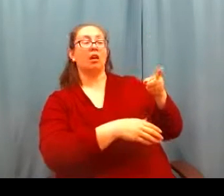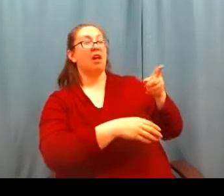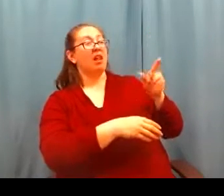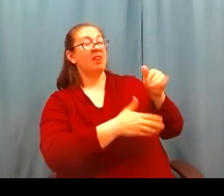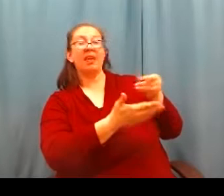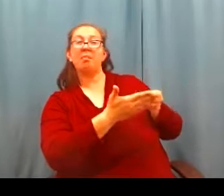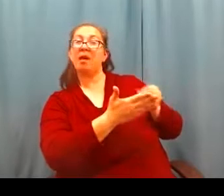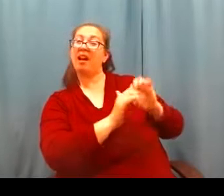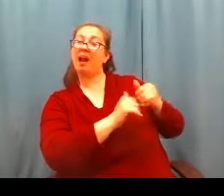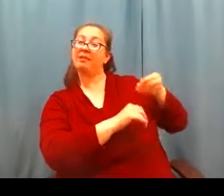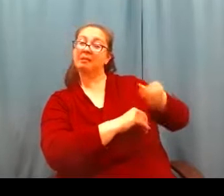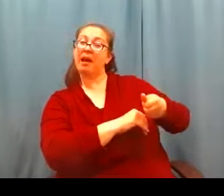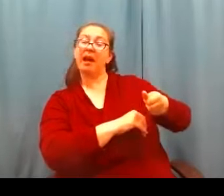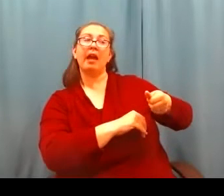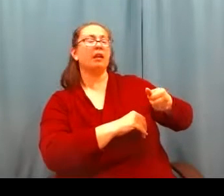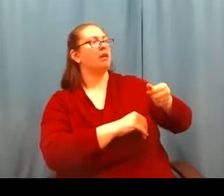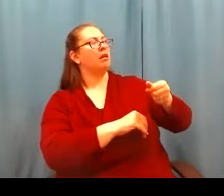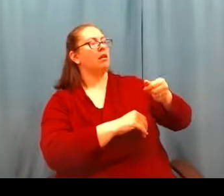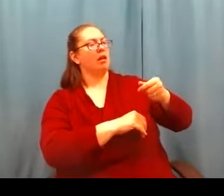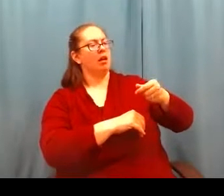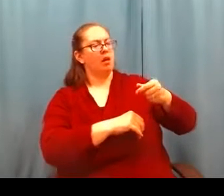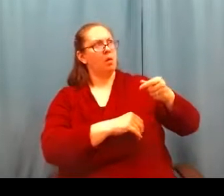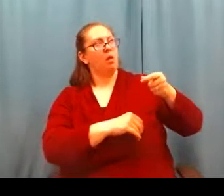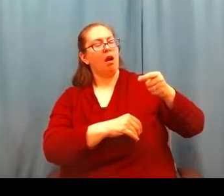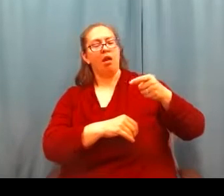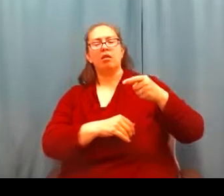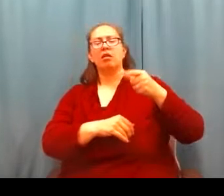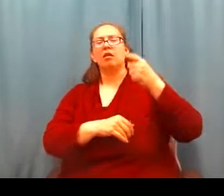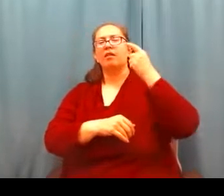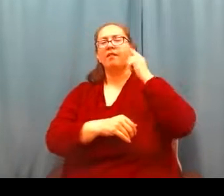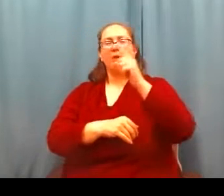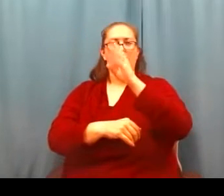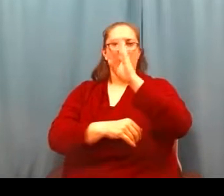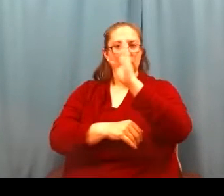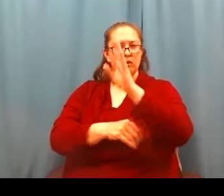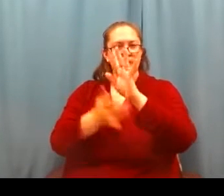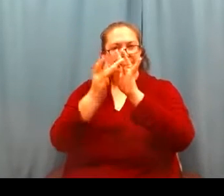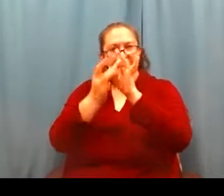for direct COVID-related expenses. So for example,